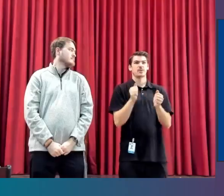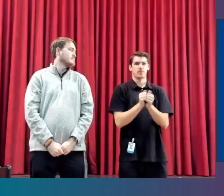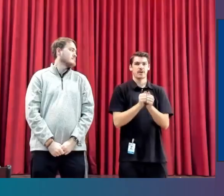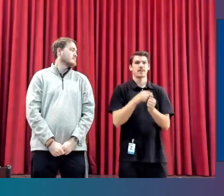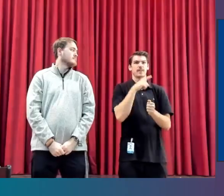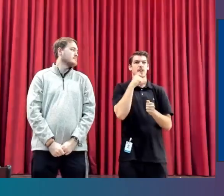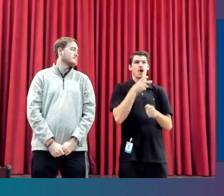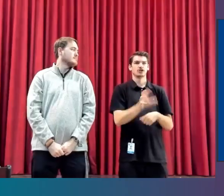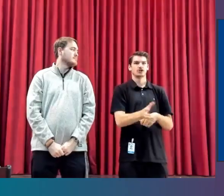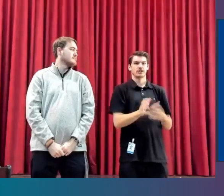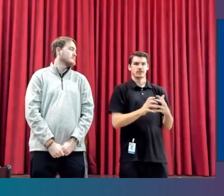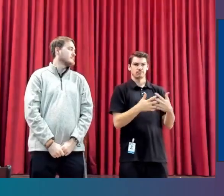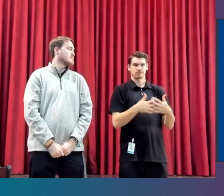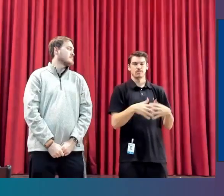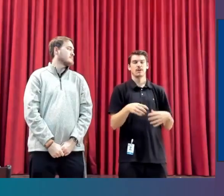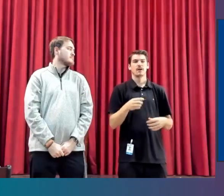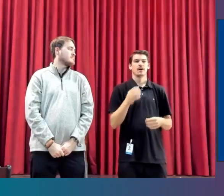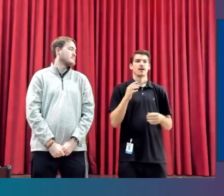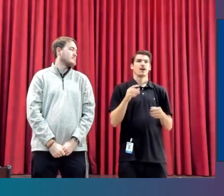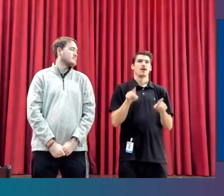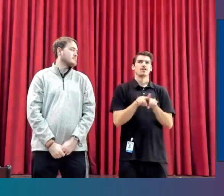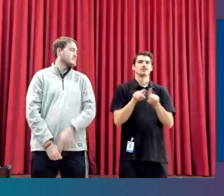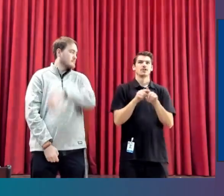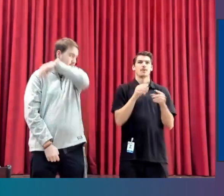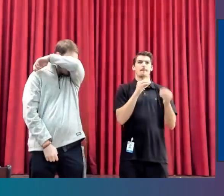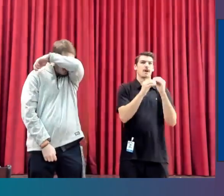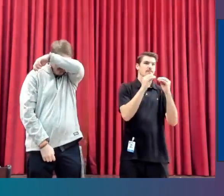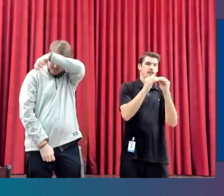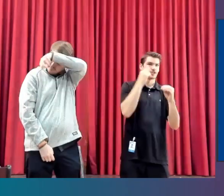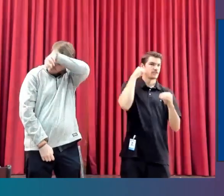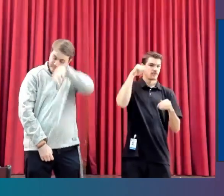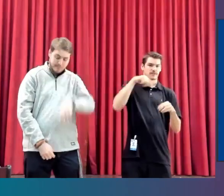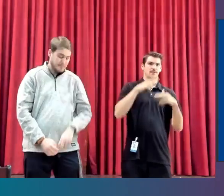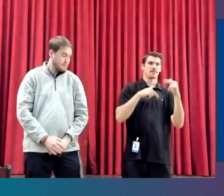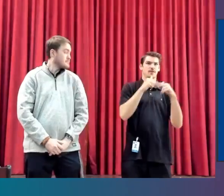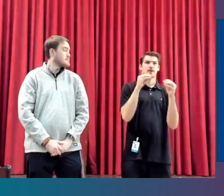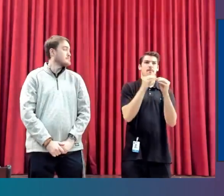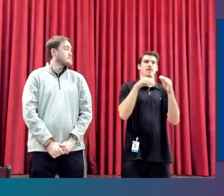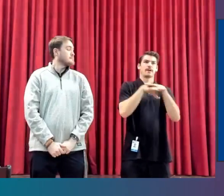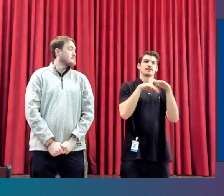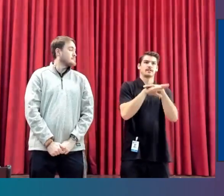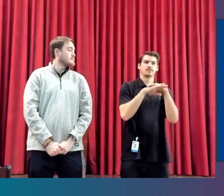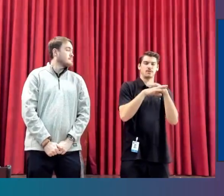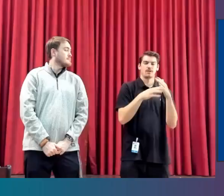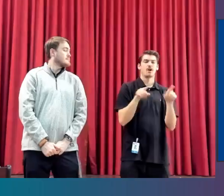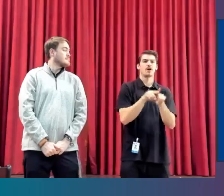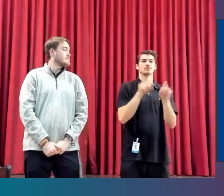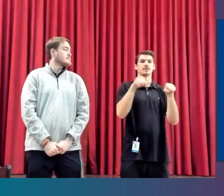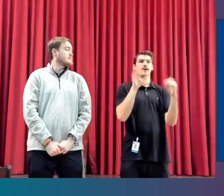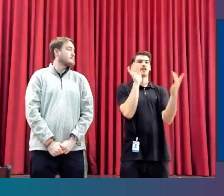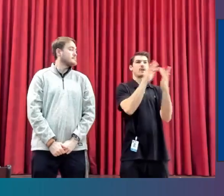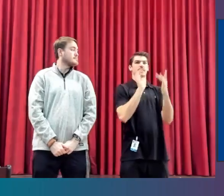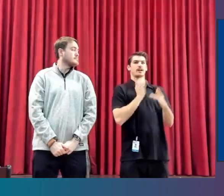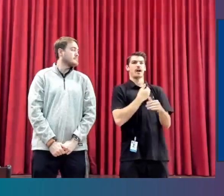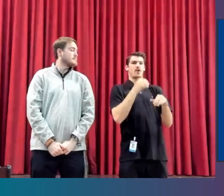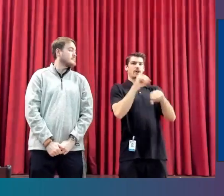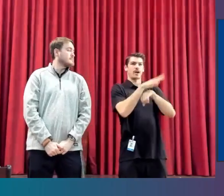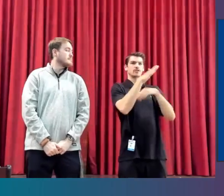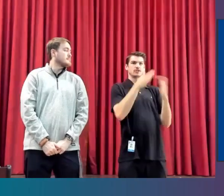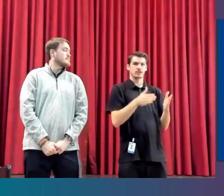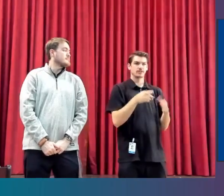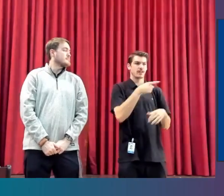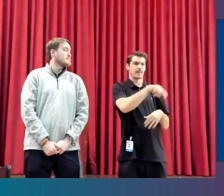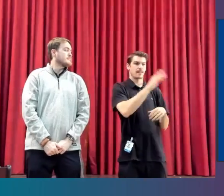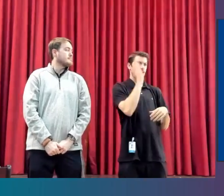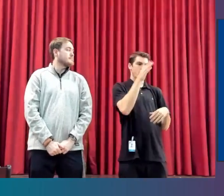for modifications that would make the building more accessible, right? And you can contact our counselors with those questions, and they can let you